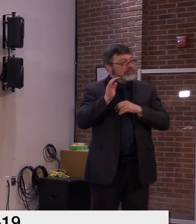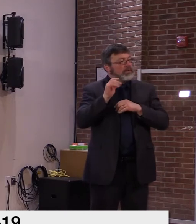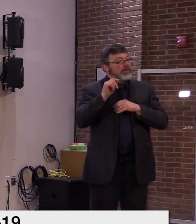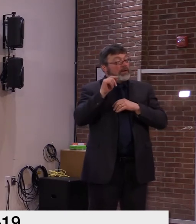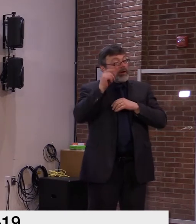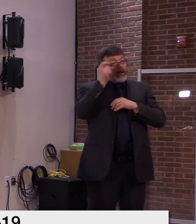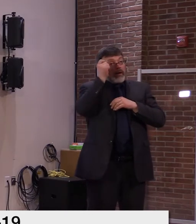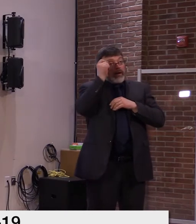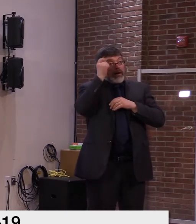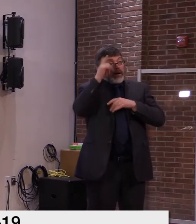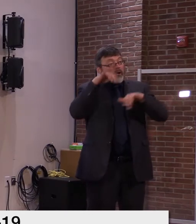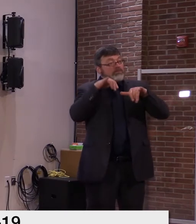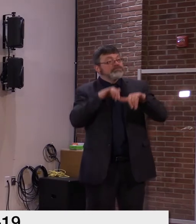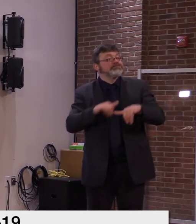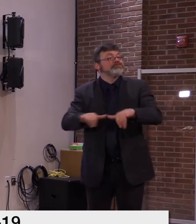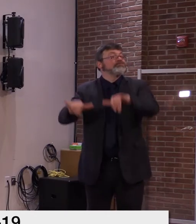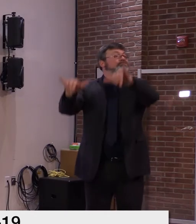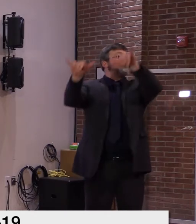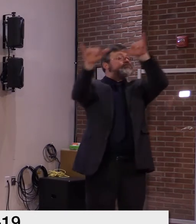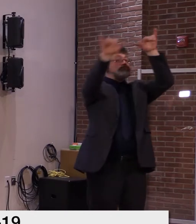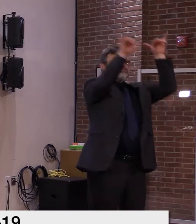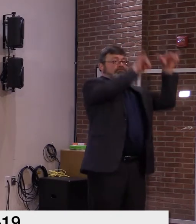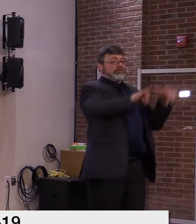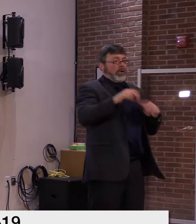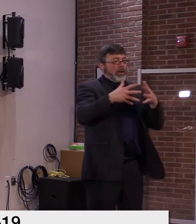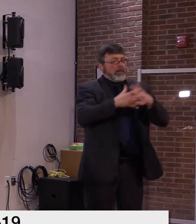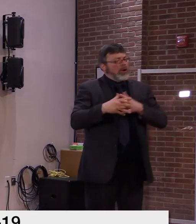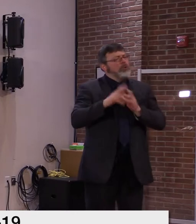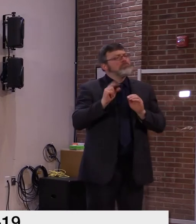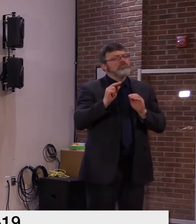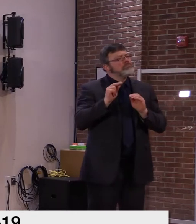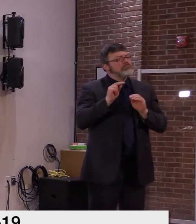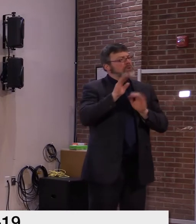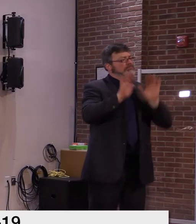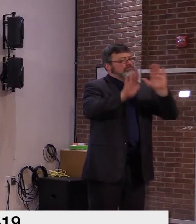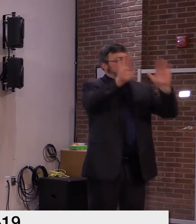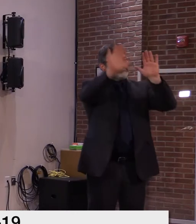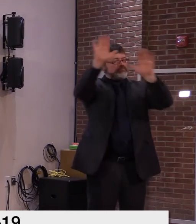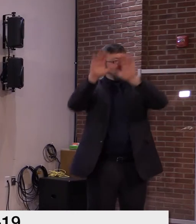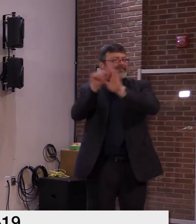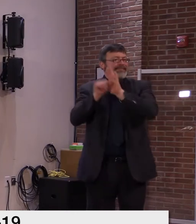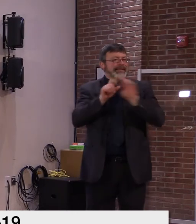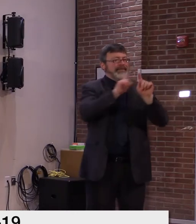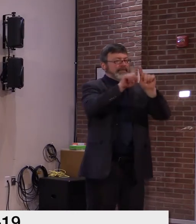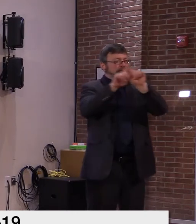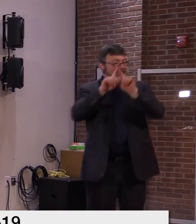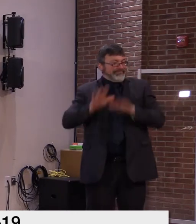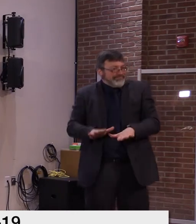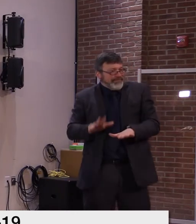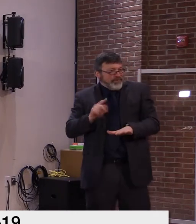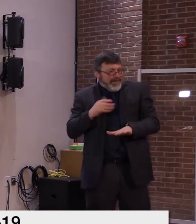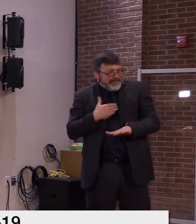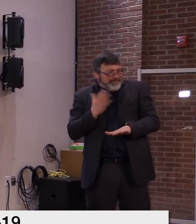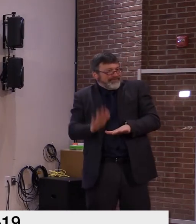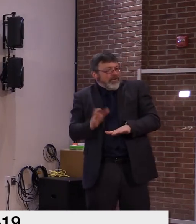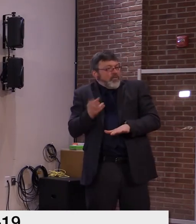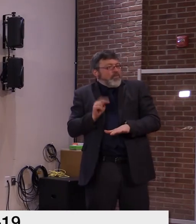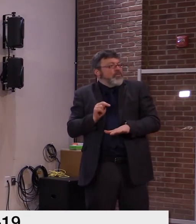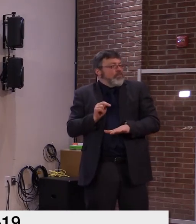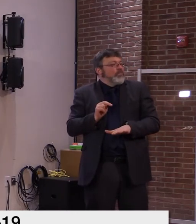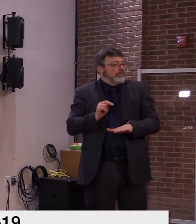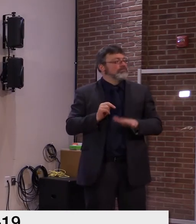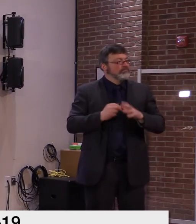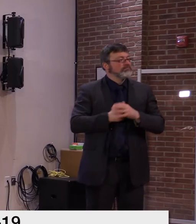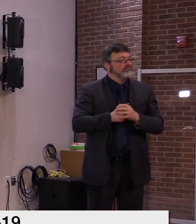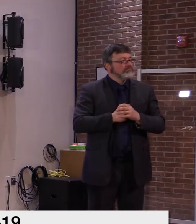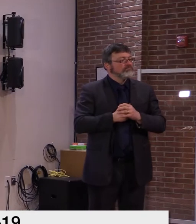determined to a certain extent around the specifics of the SBAC. And now to turn to the recovery, this afternoon we